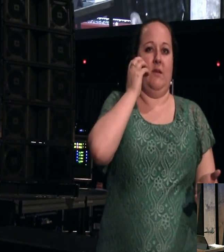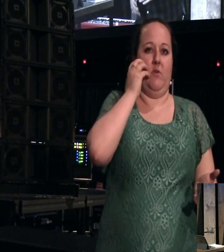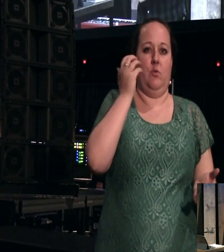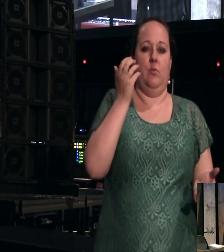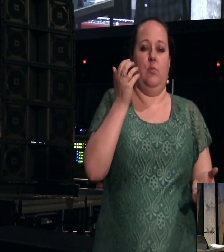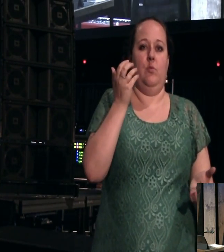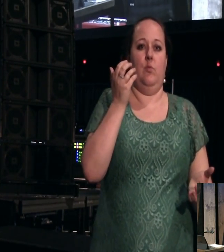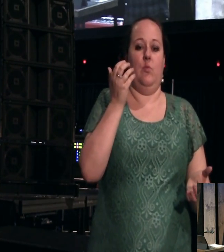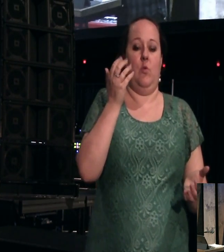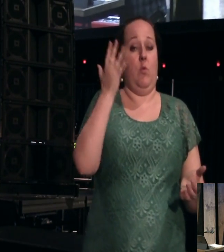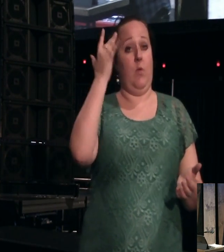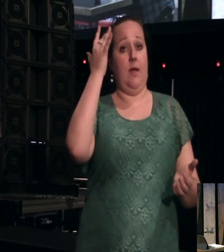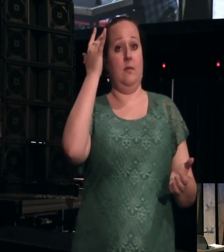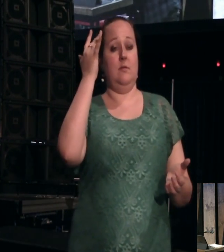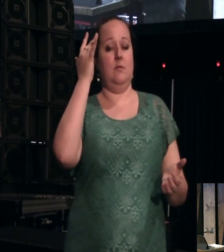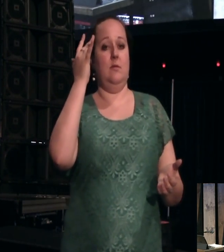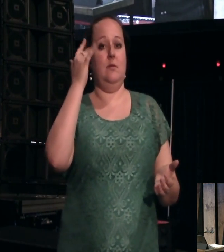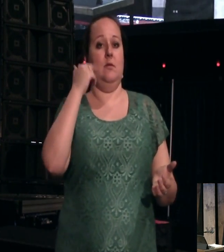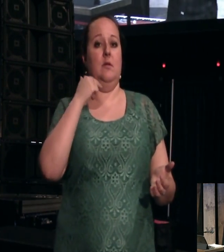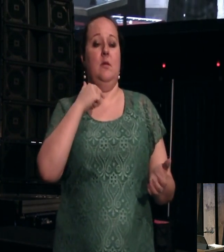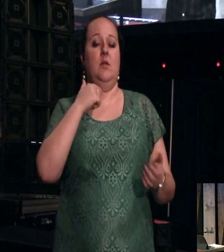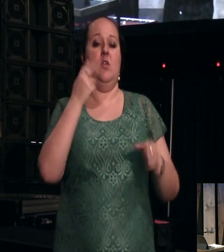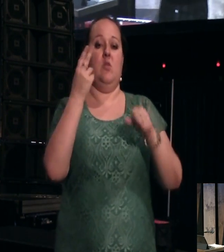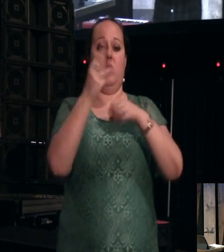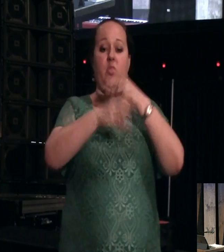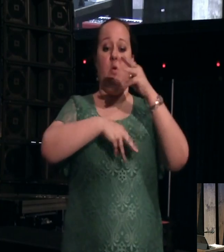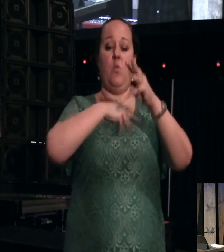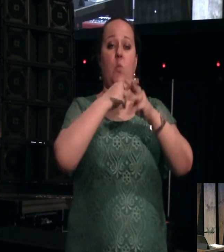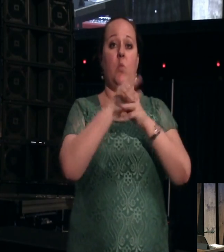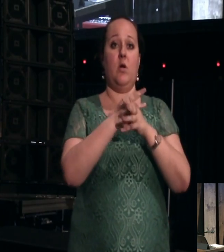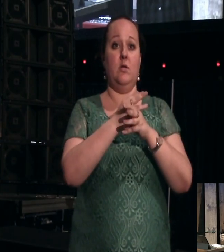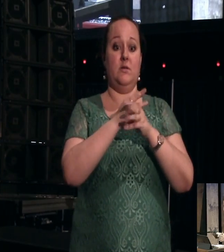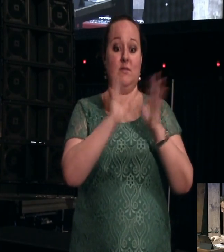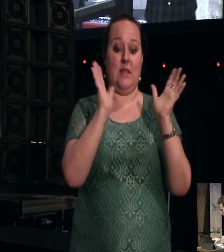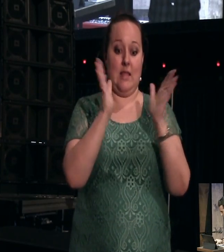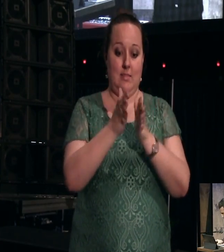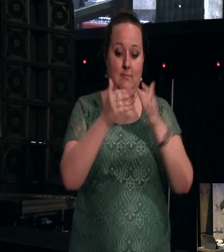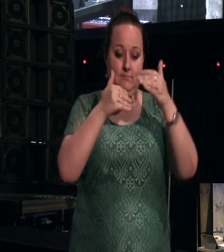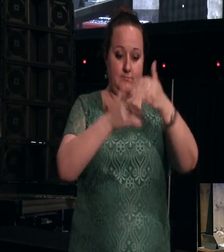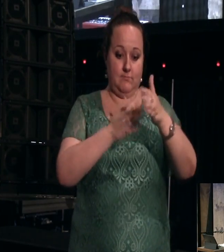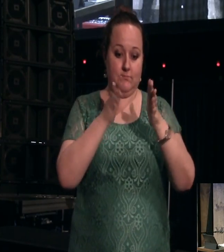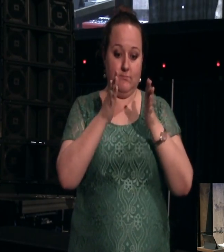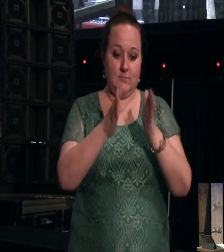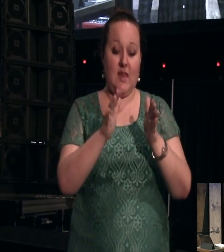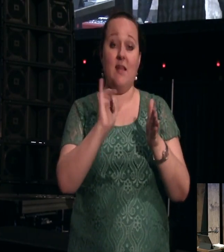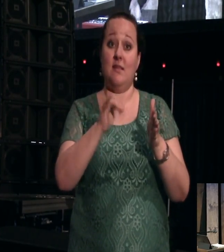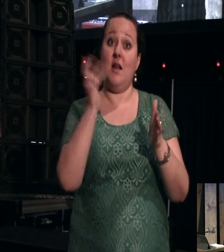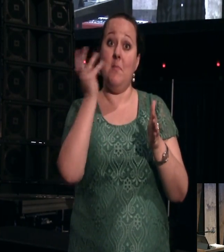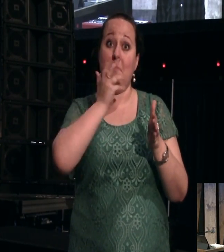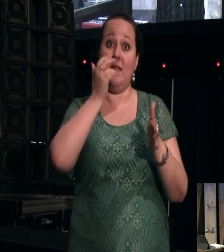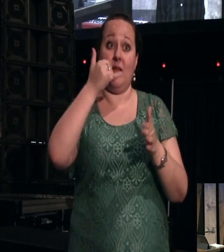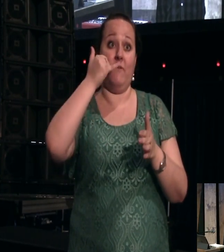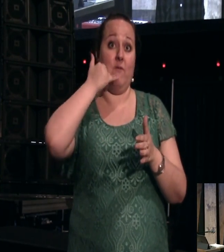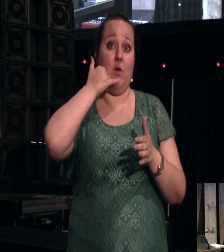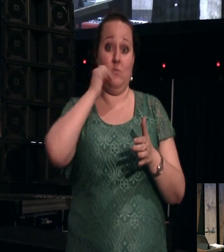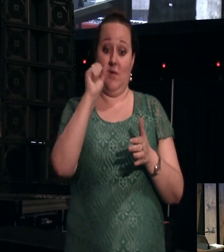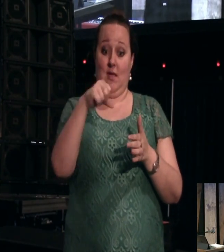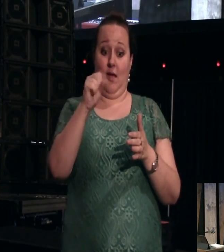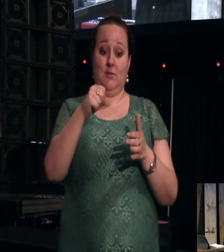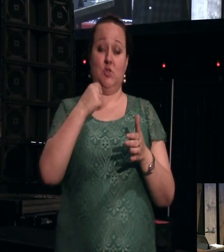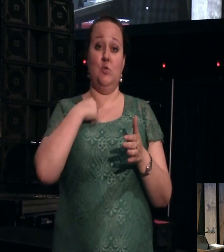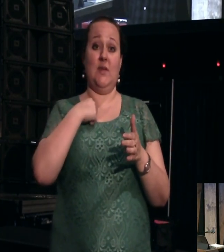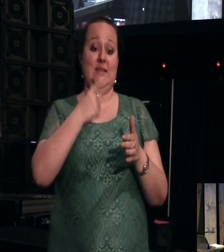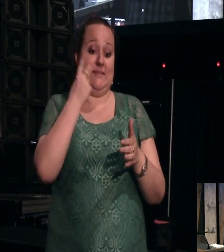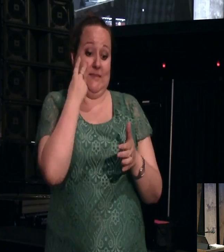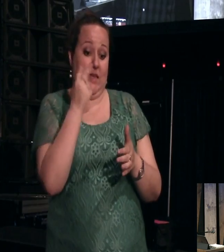iPhone exist? Your iPhone exists to put the world at your fingertips.